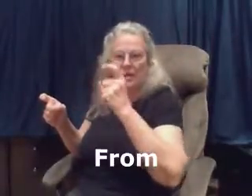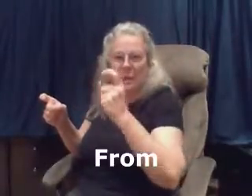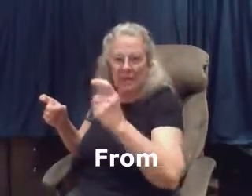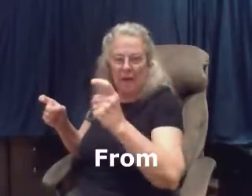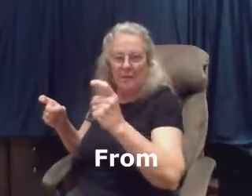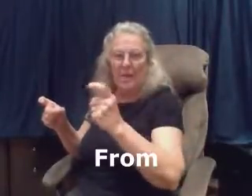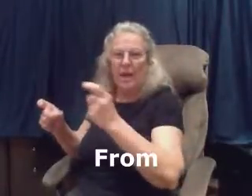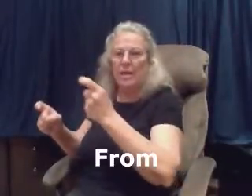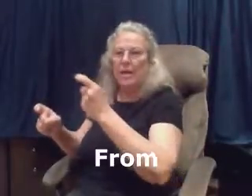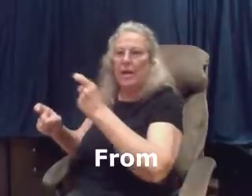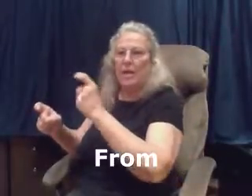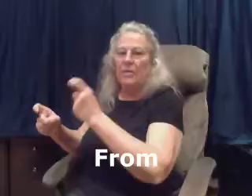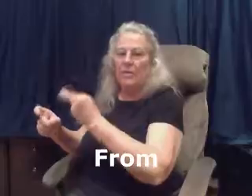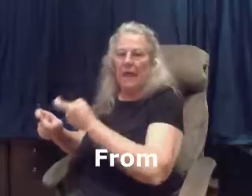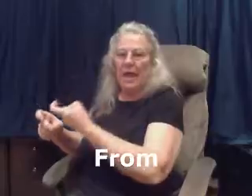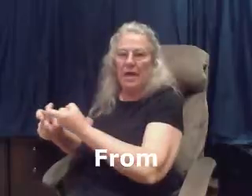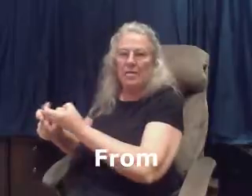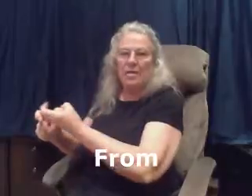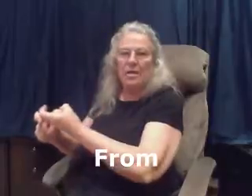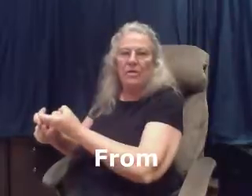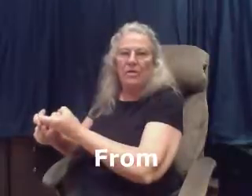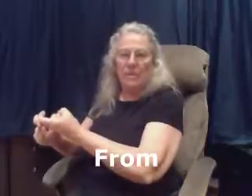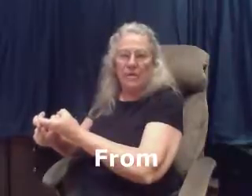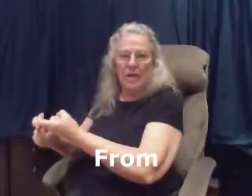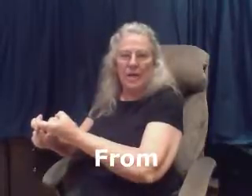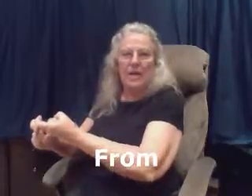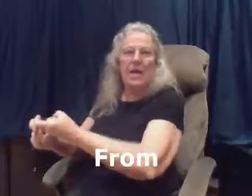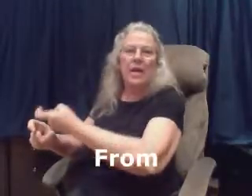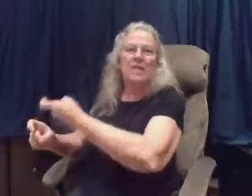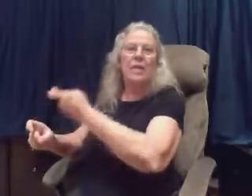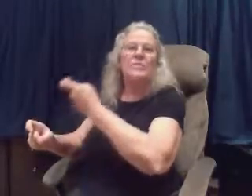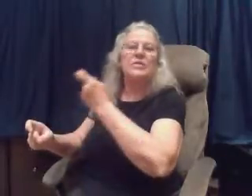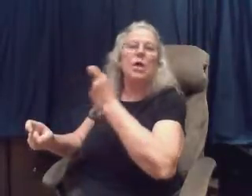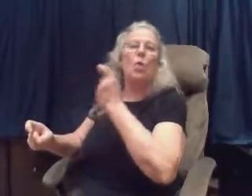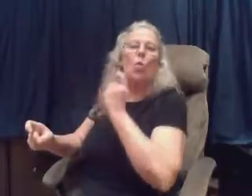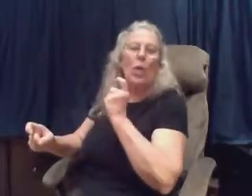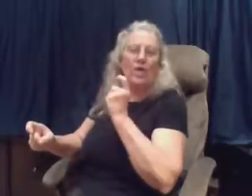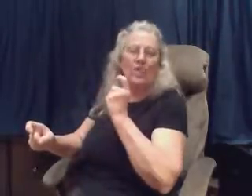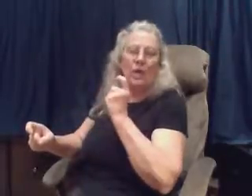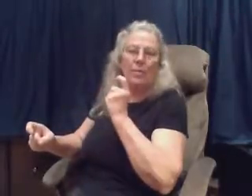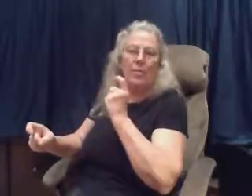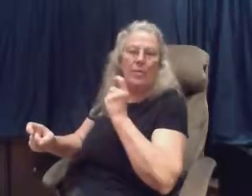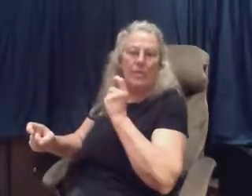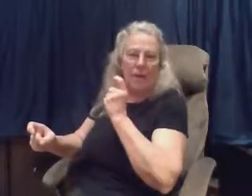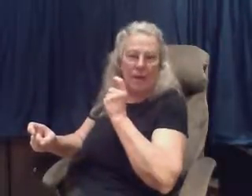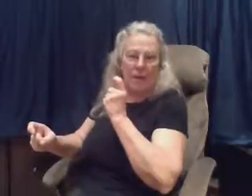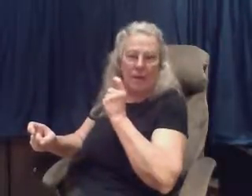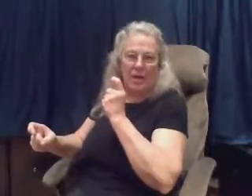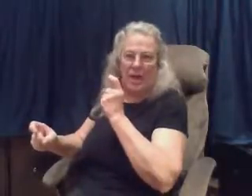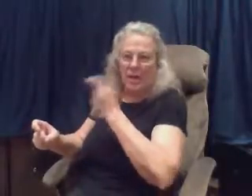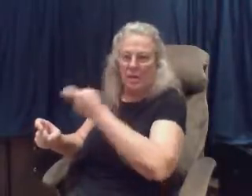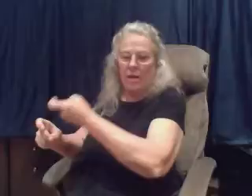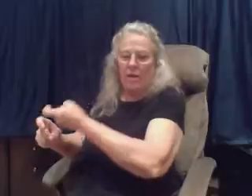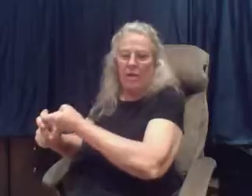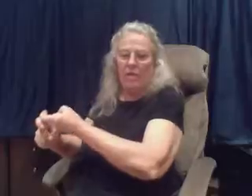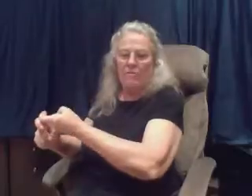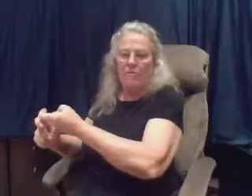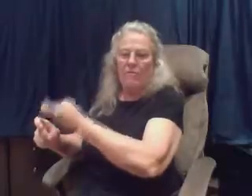my dominant hand. The X from the dominant hand comes away from the non-dominant hand.